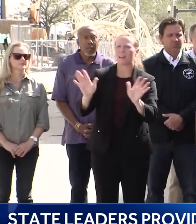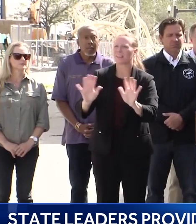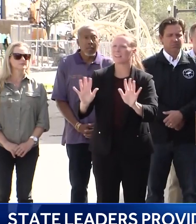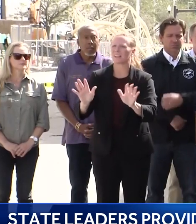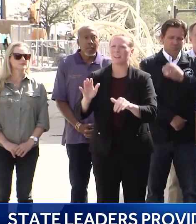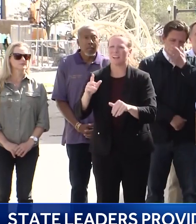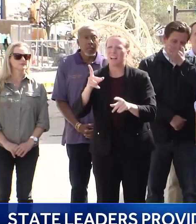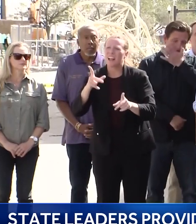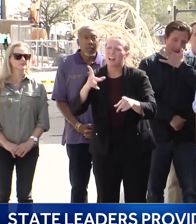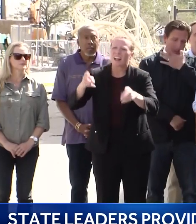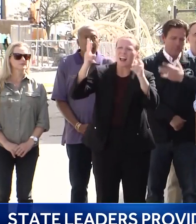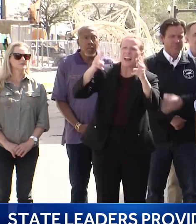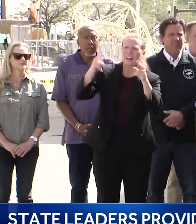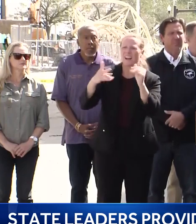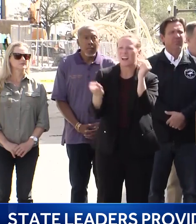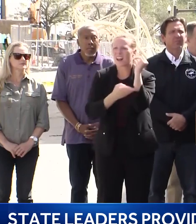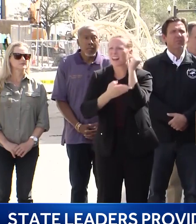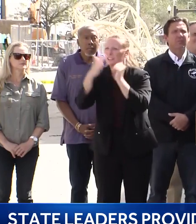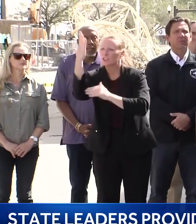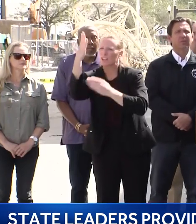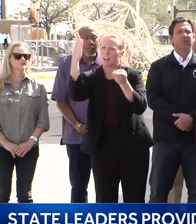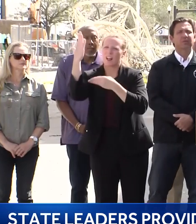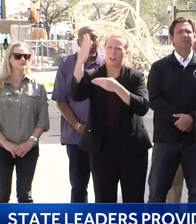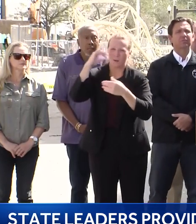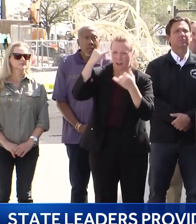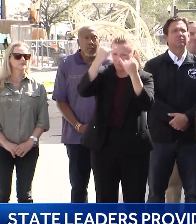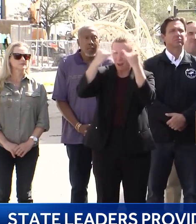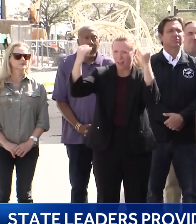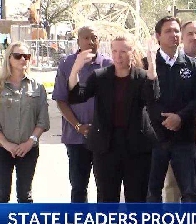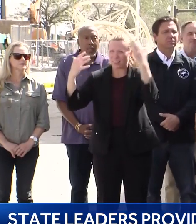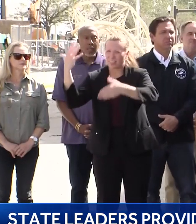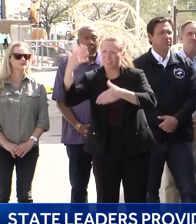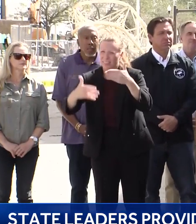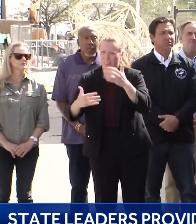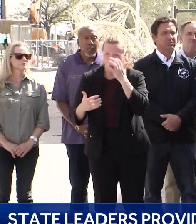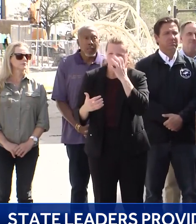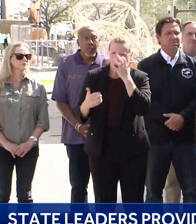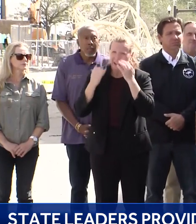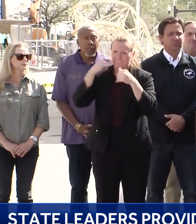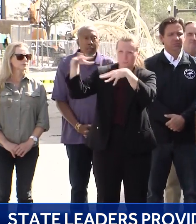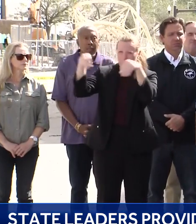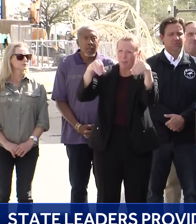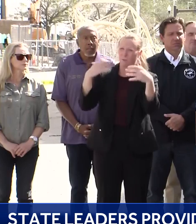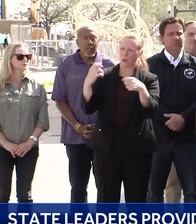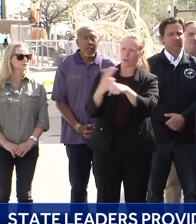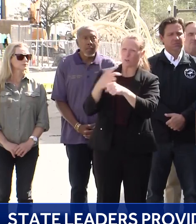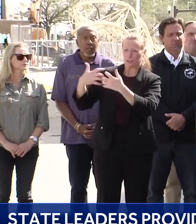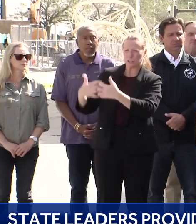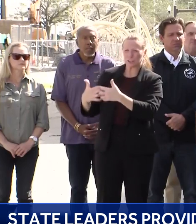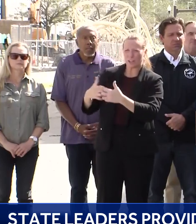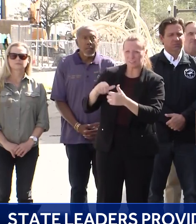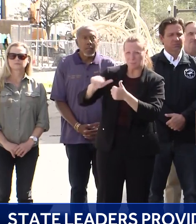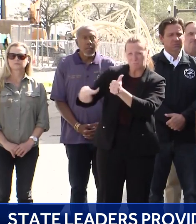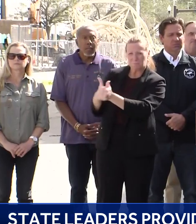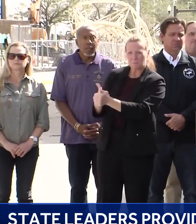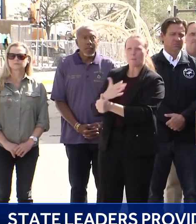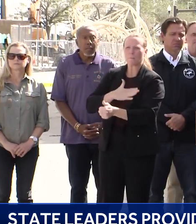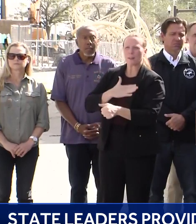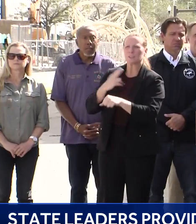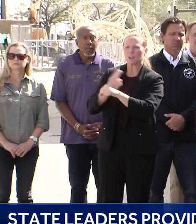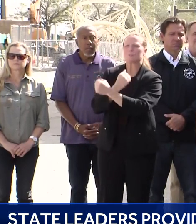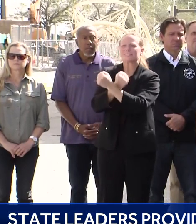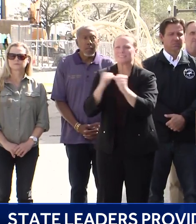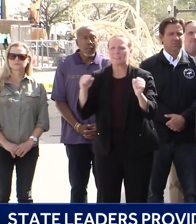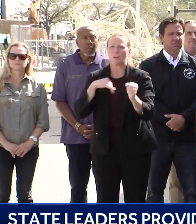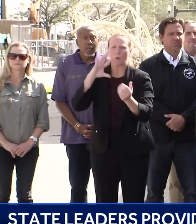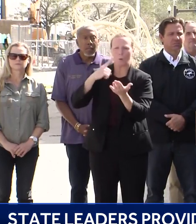that have power lines in them. If you have lost power and want to use a generator as a backup, please use it safely. I'm going to go over